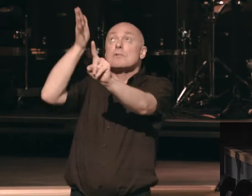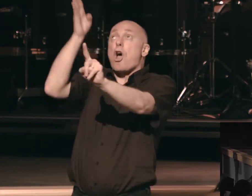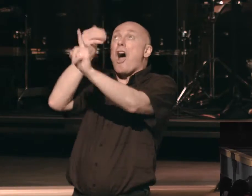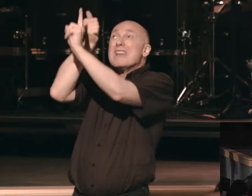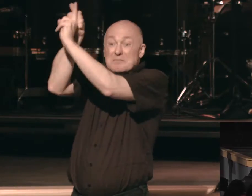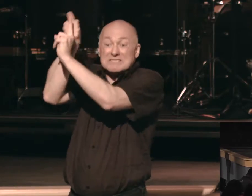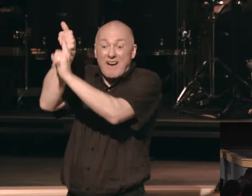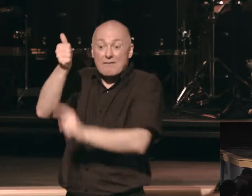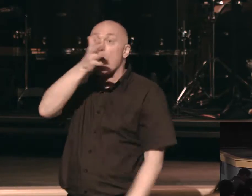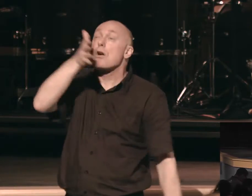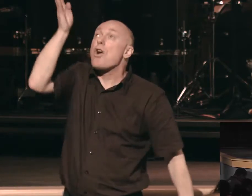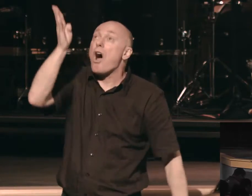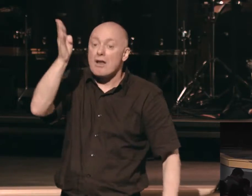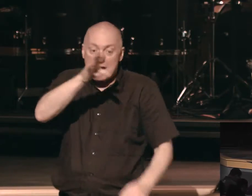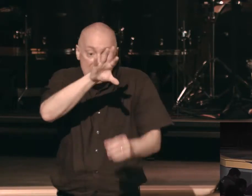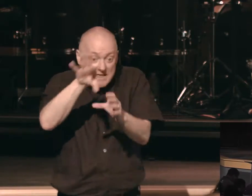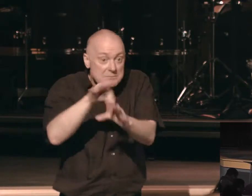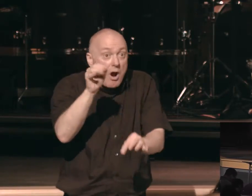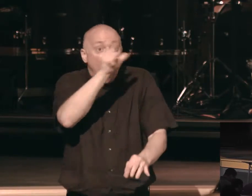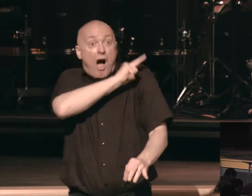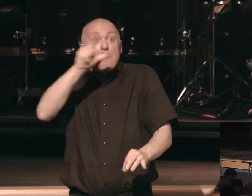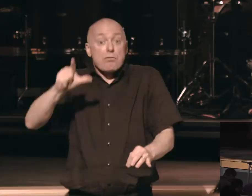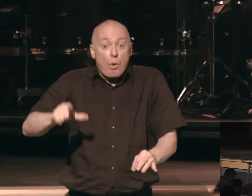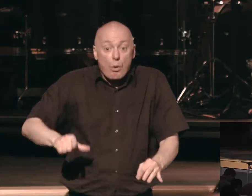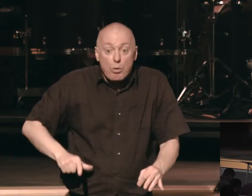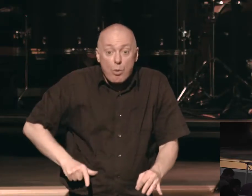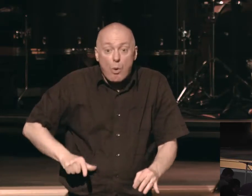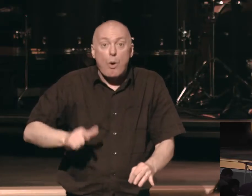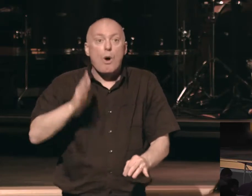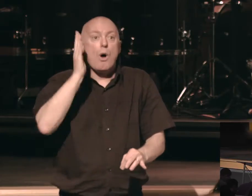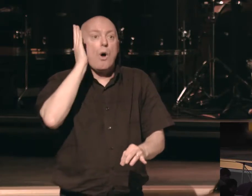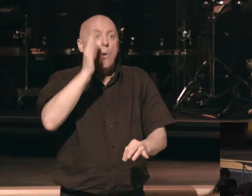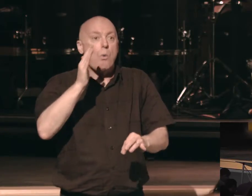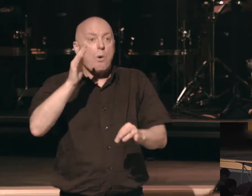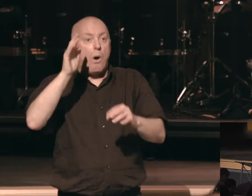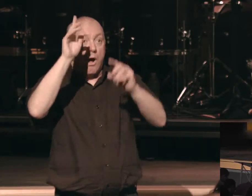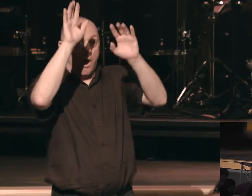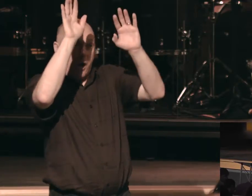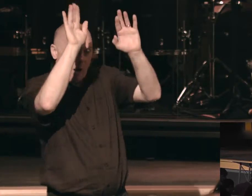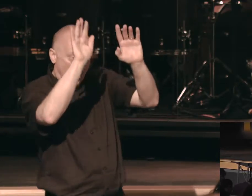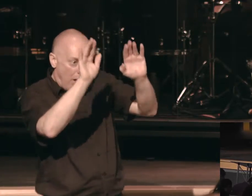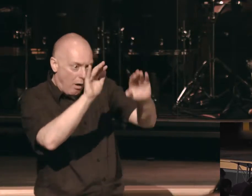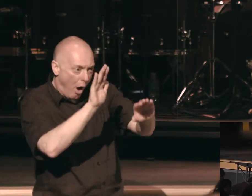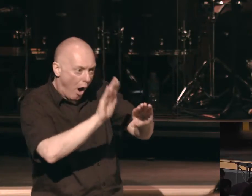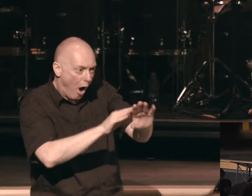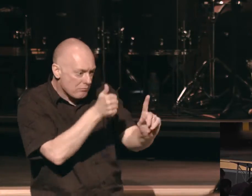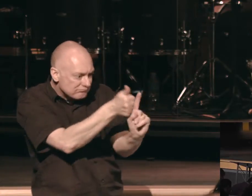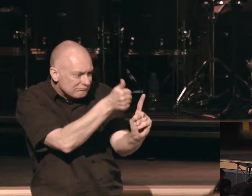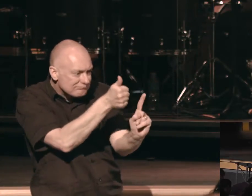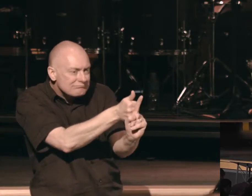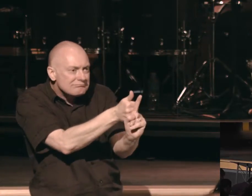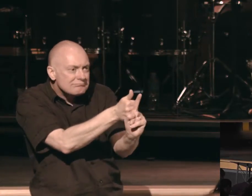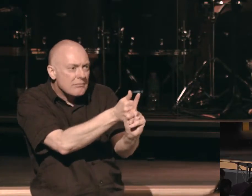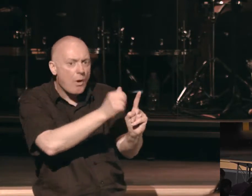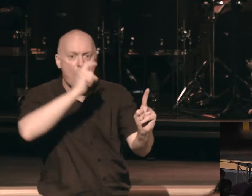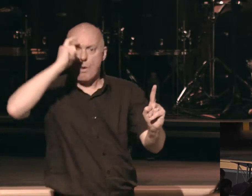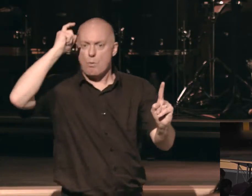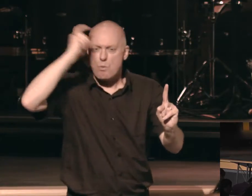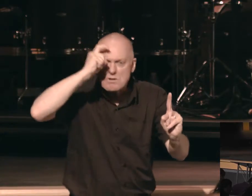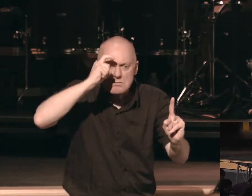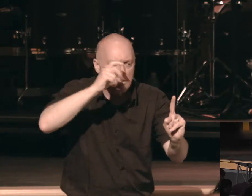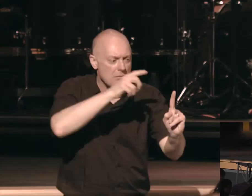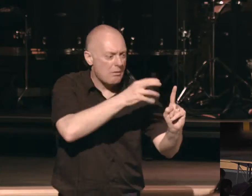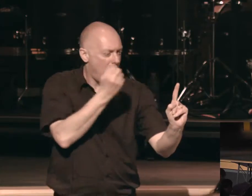Lord Yahweh, and the Spirit of the Lord of Yahweh shall rest upon him. The spirit